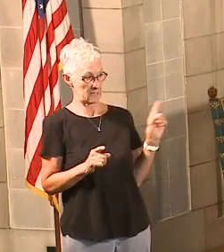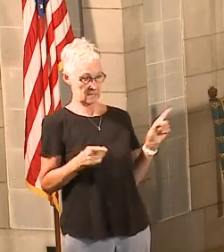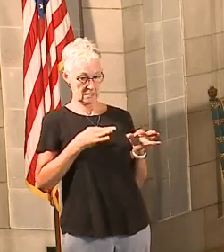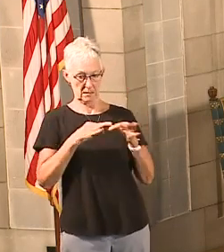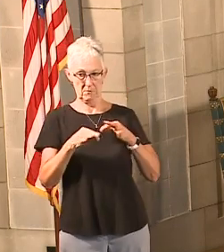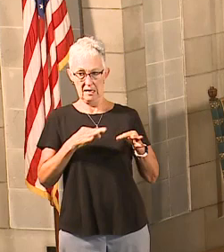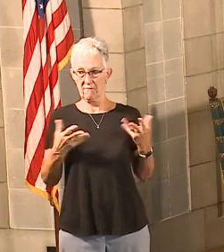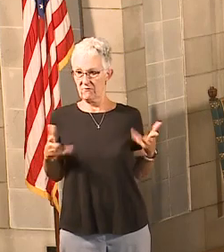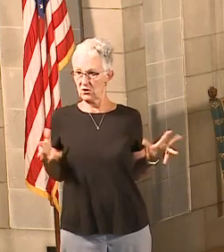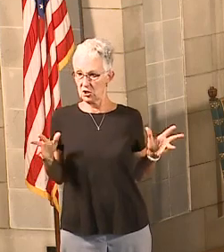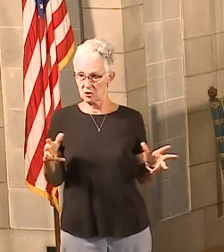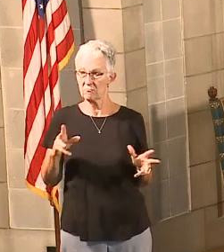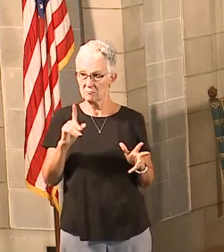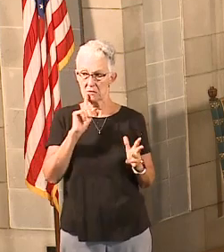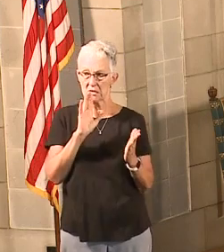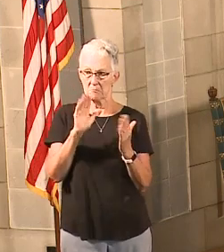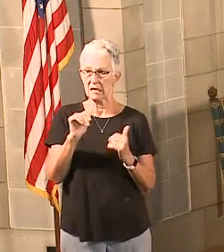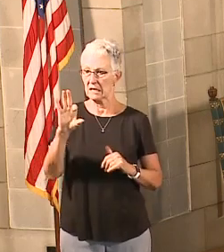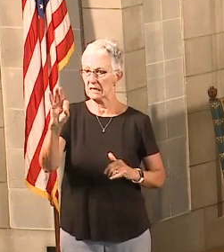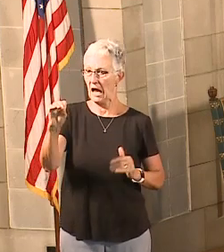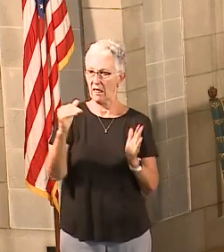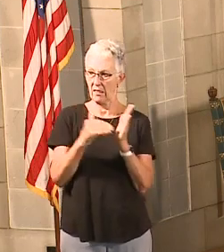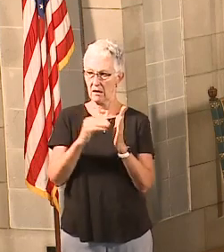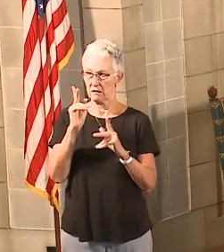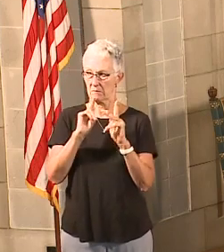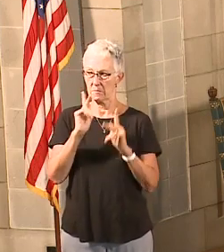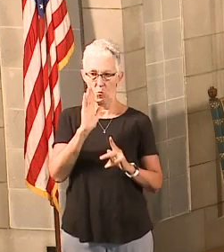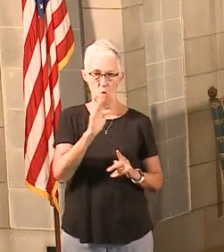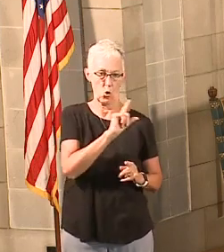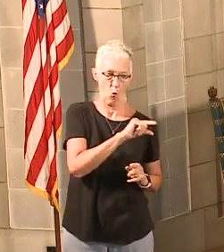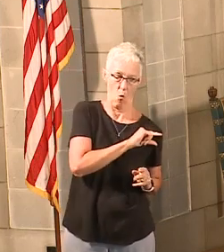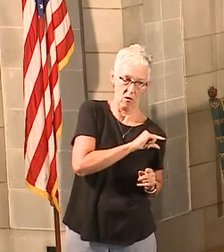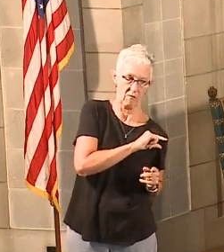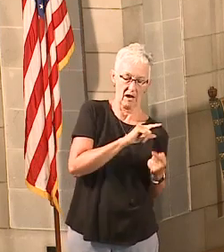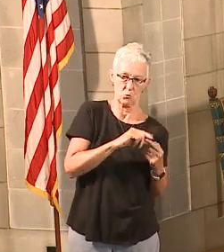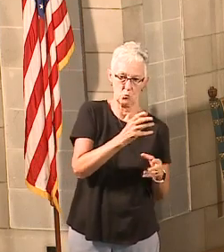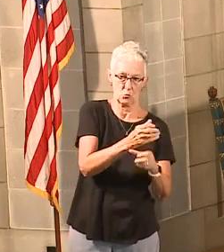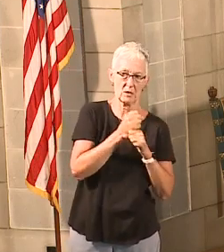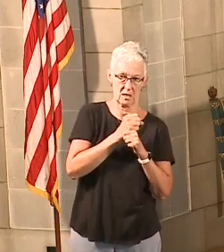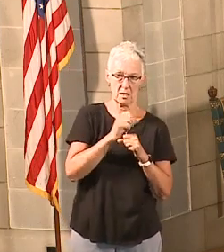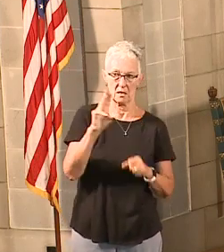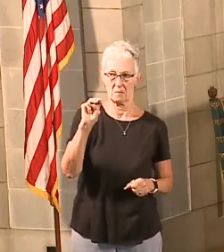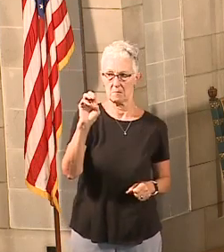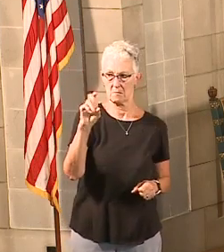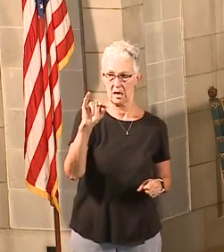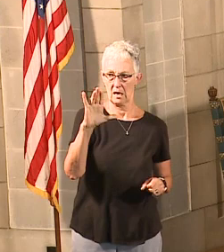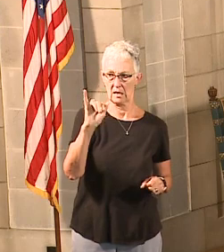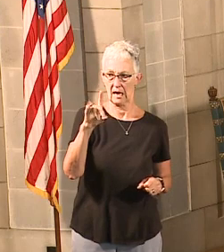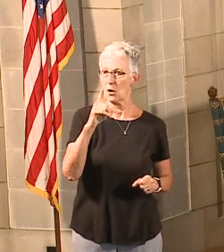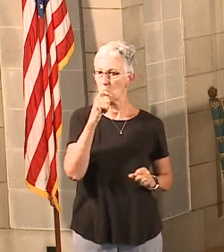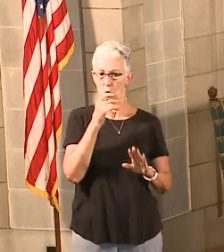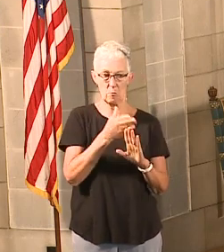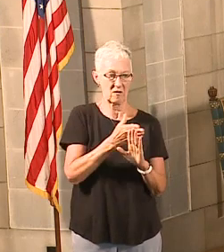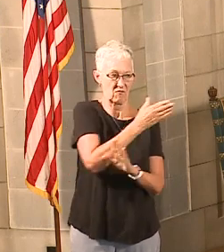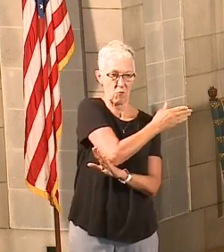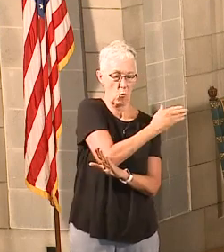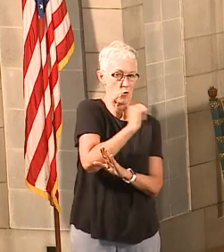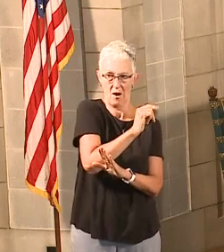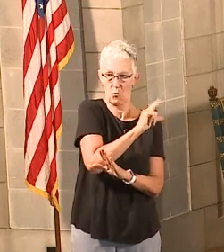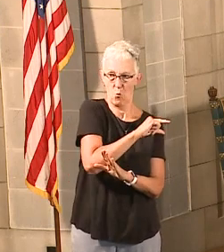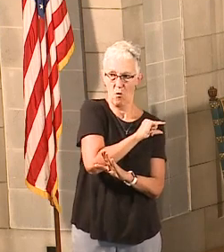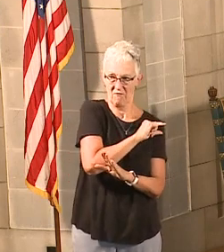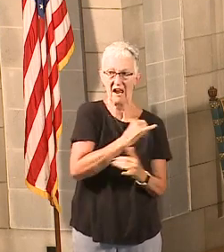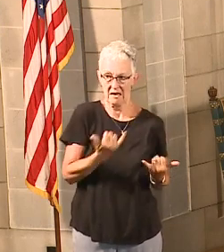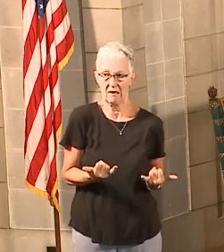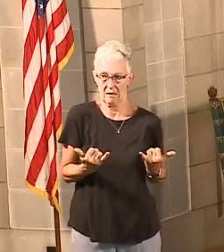for Medicaid expansion, and we want to give everybody an opportunity to apply. Over the next course of the next couple of weeks,